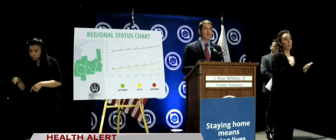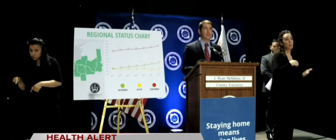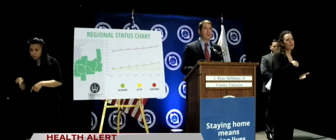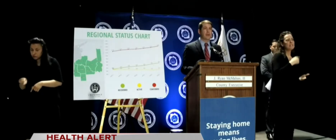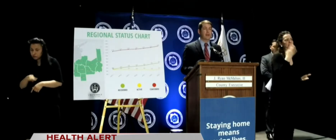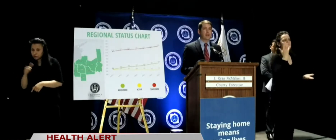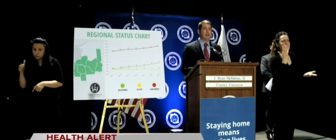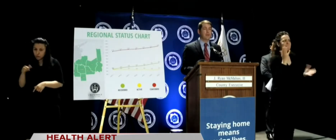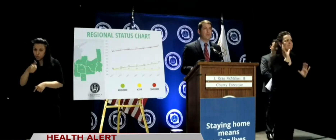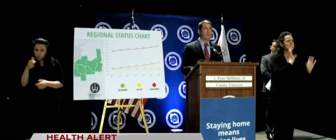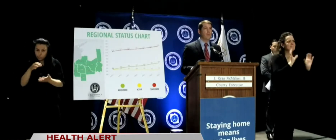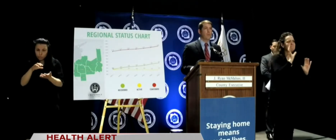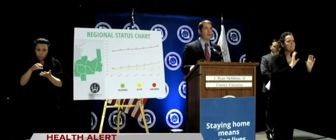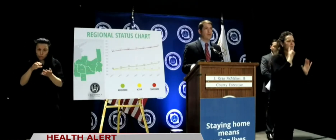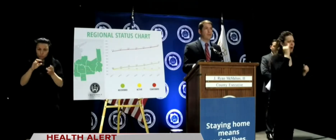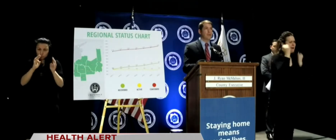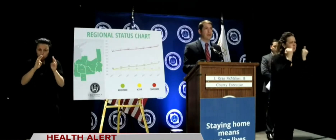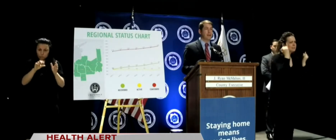are those